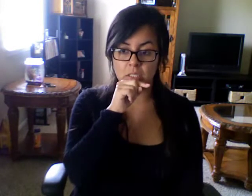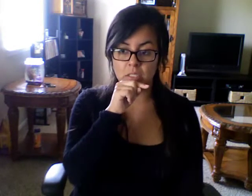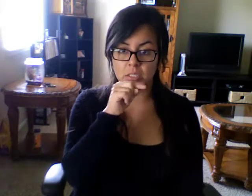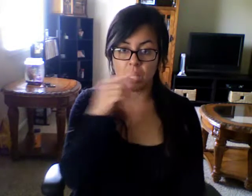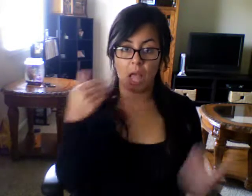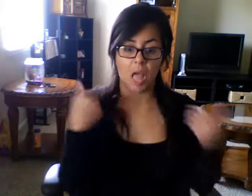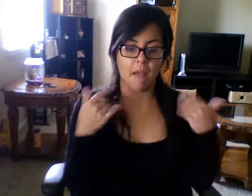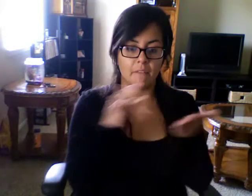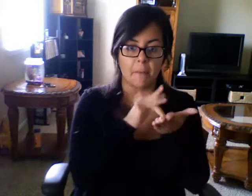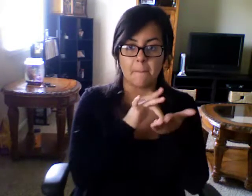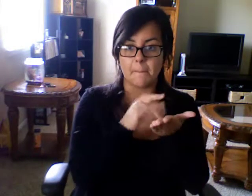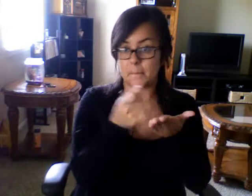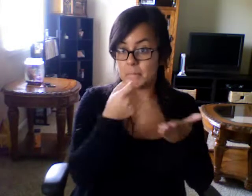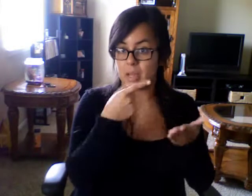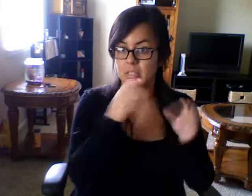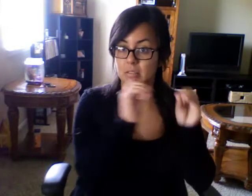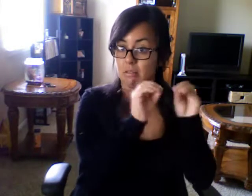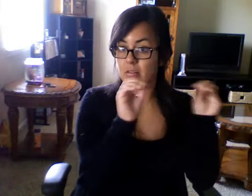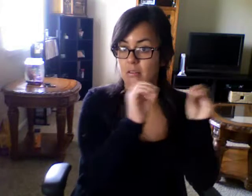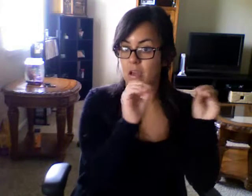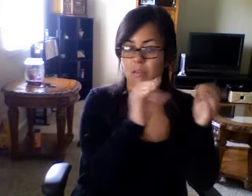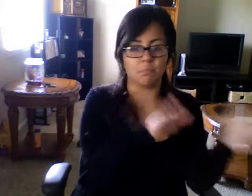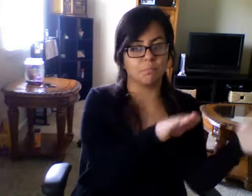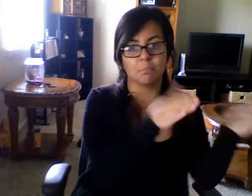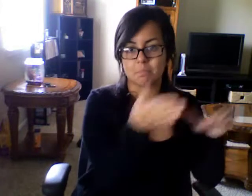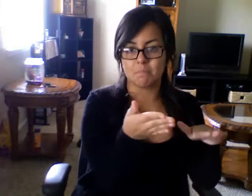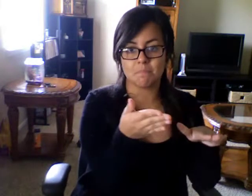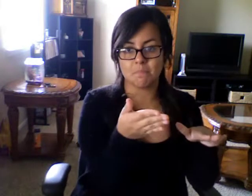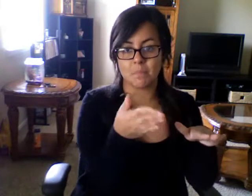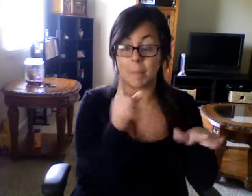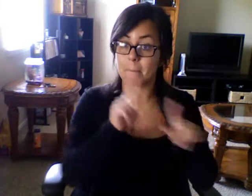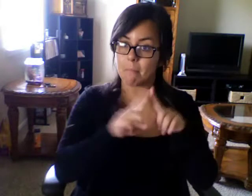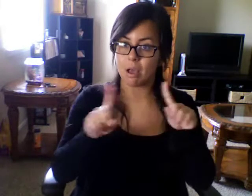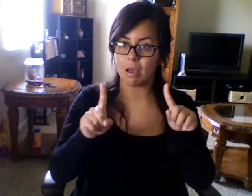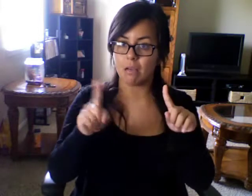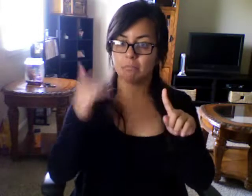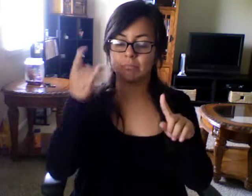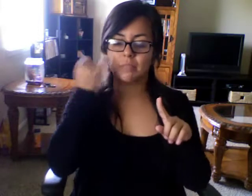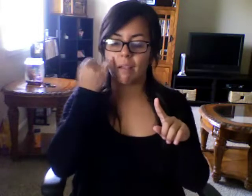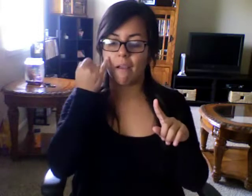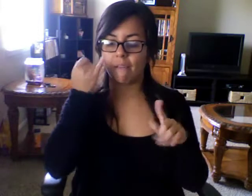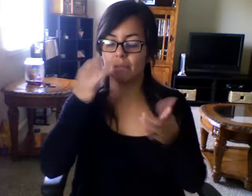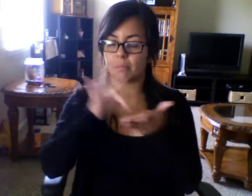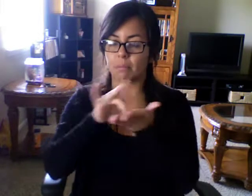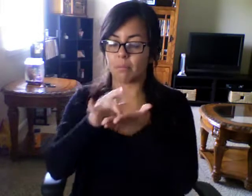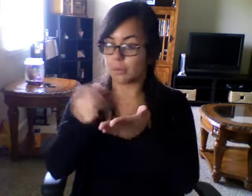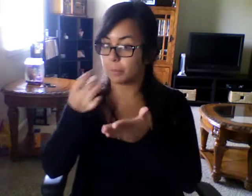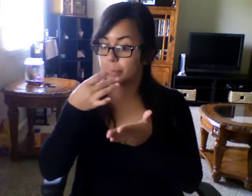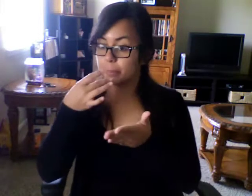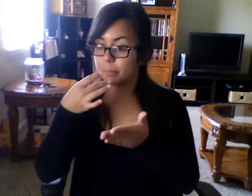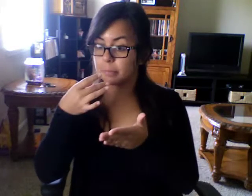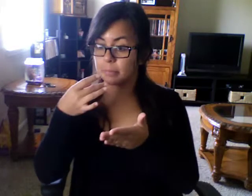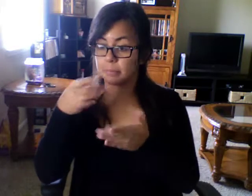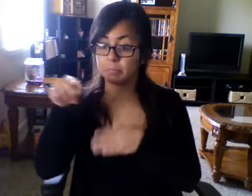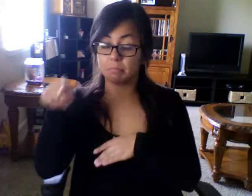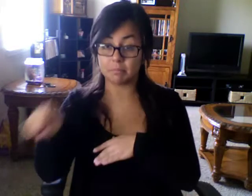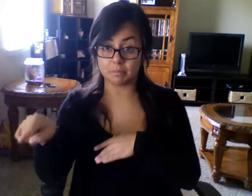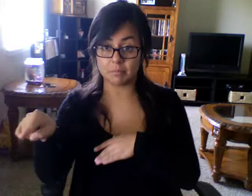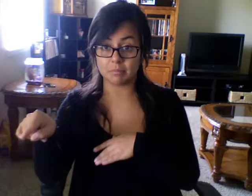So we started to wonder, what would a drug company do at this point? Well, they probably would keep this a secret until they turn the prototype drug into